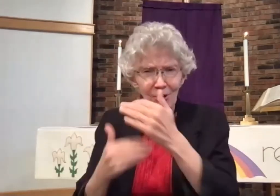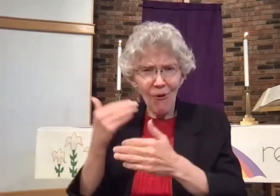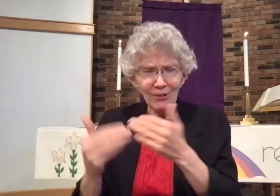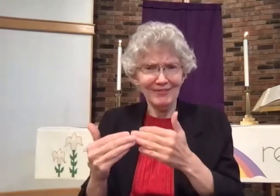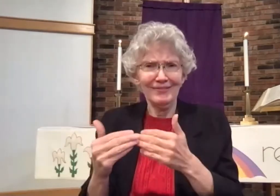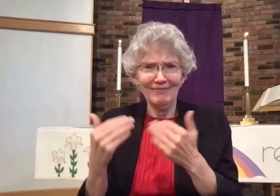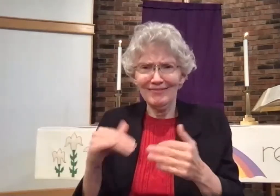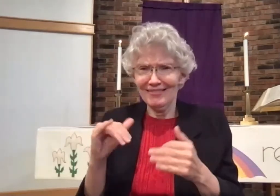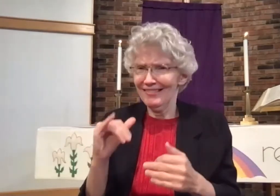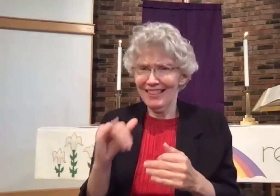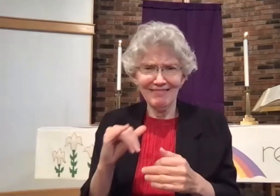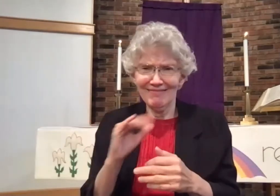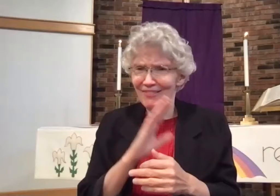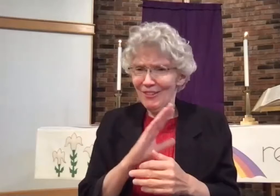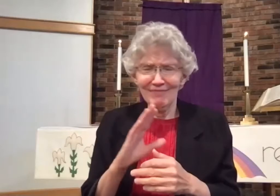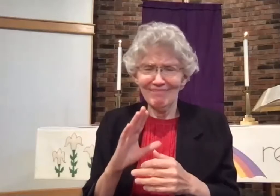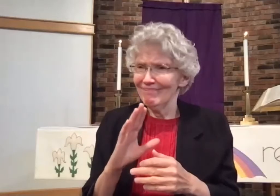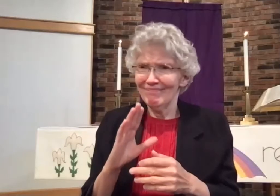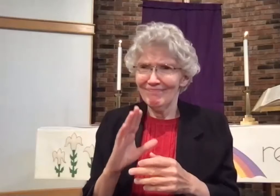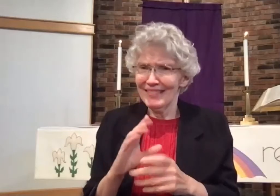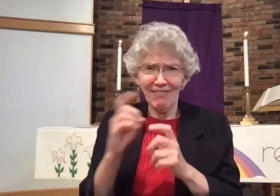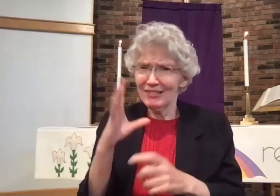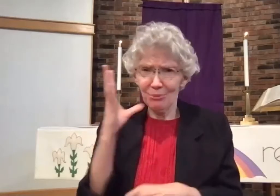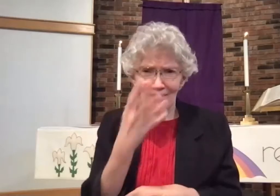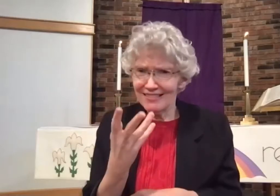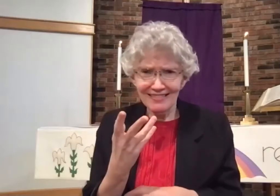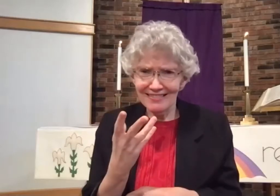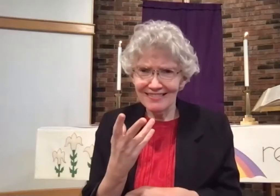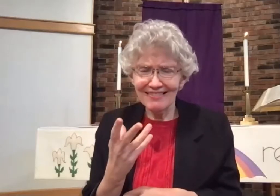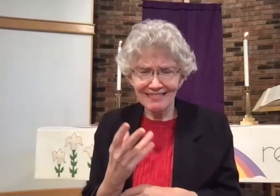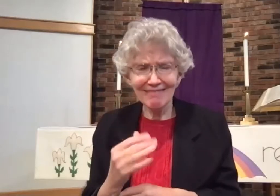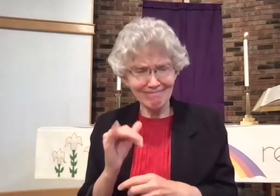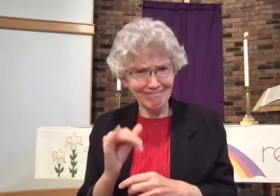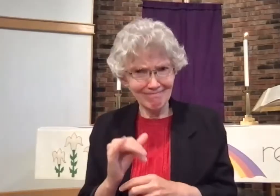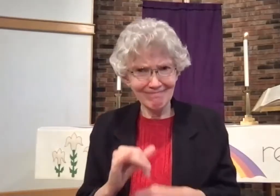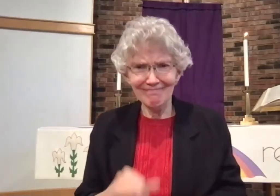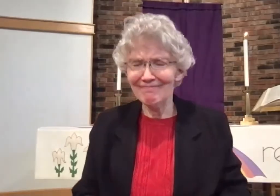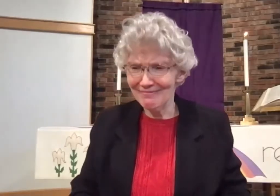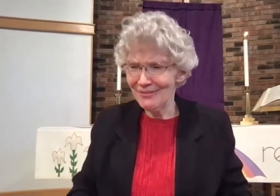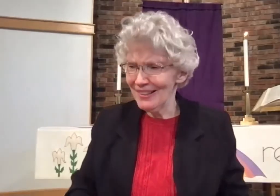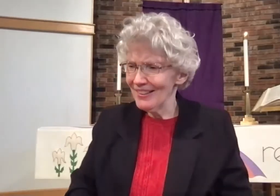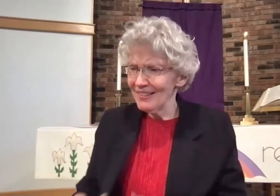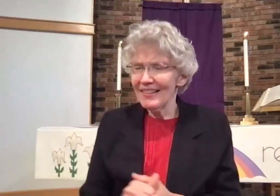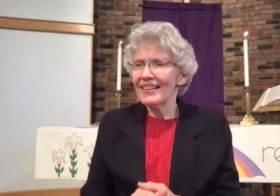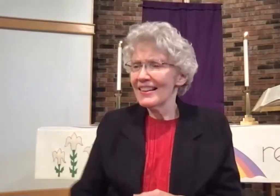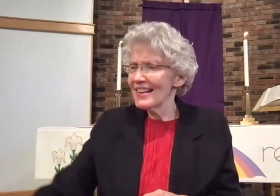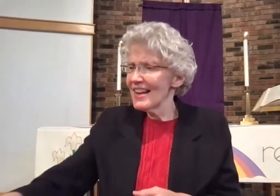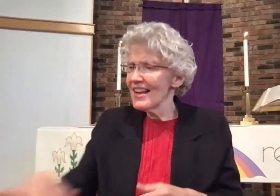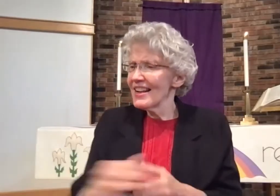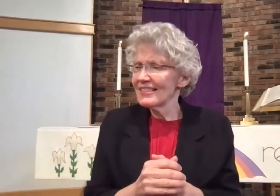That requires forgiveness, that requires love, it requires not giving up. That is a powerful and beautiful